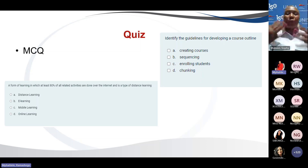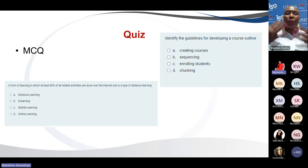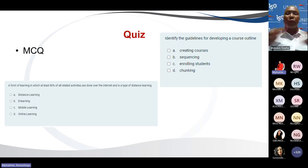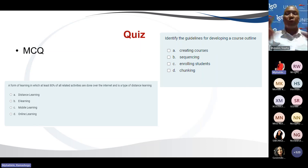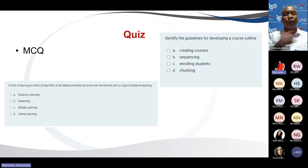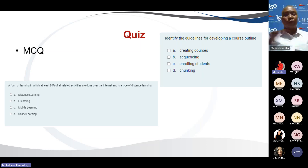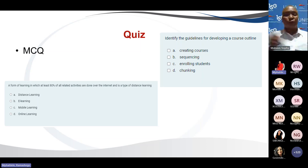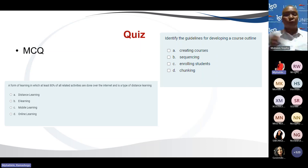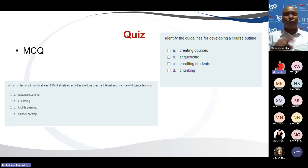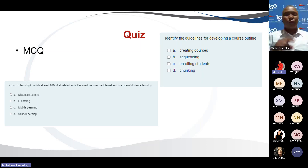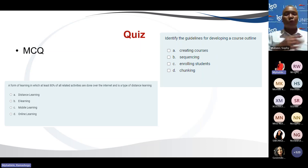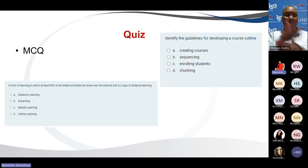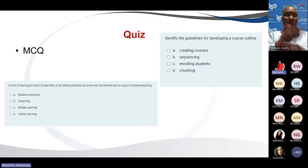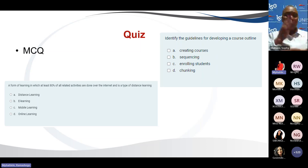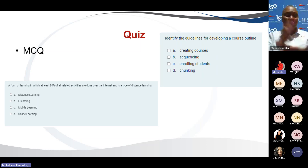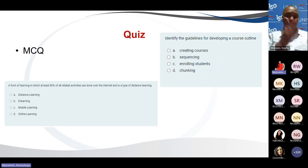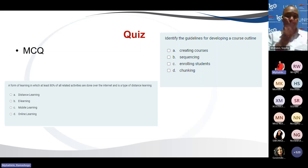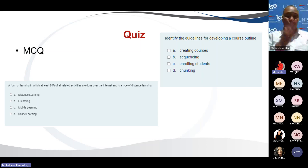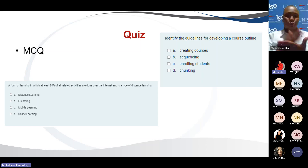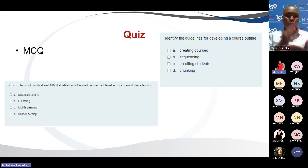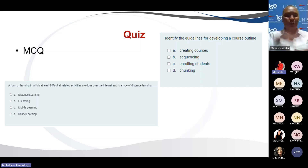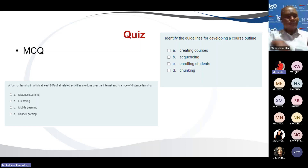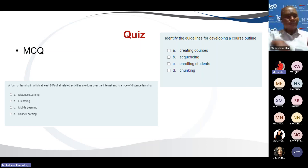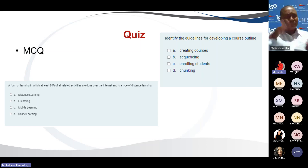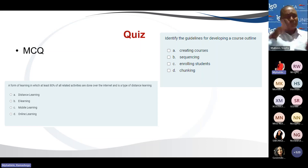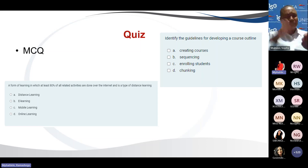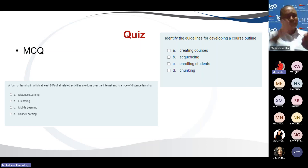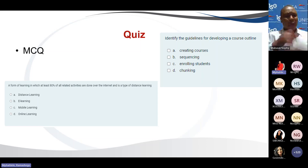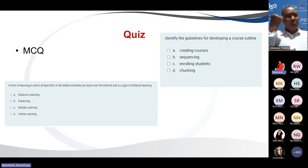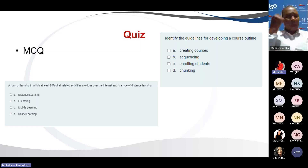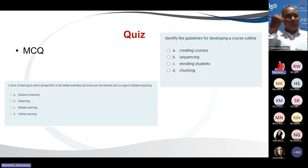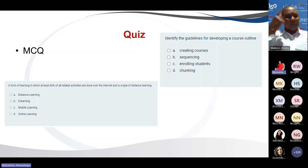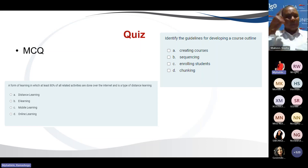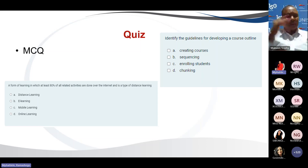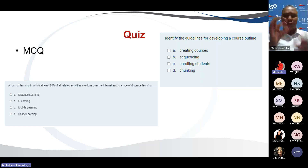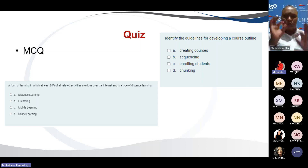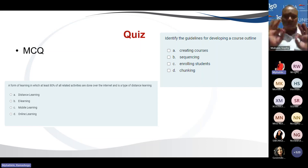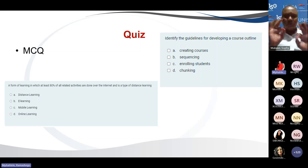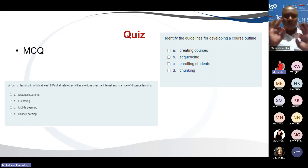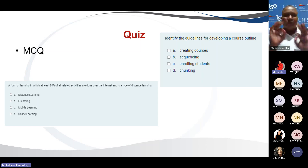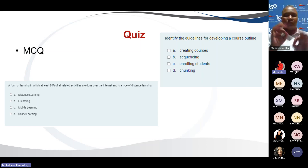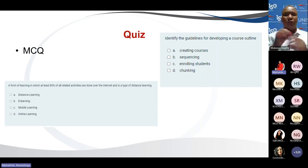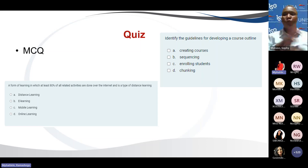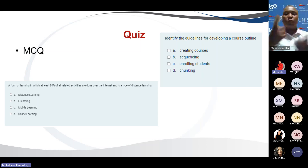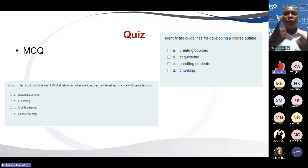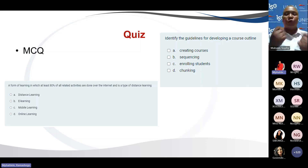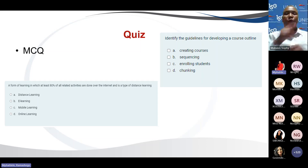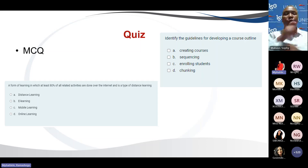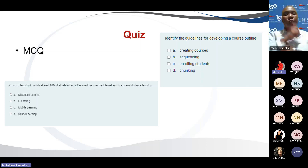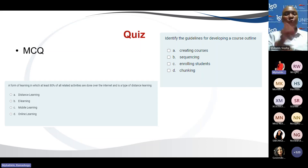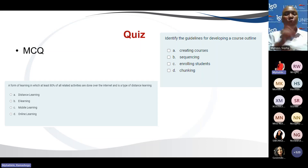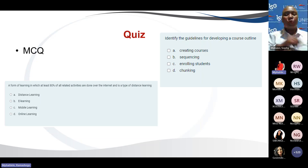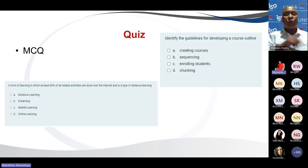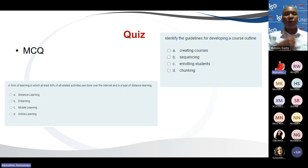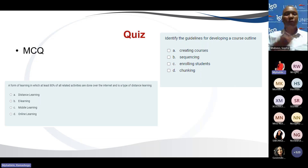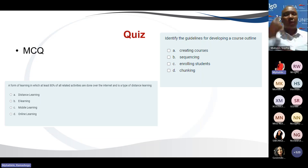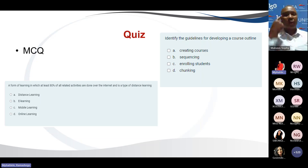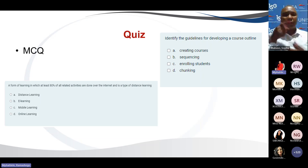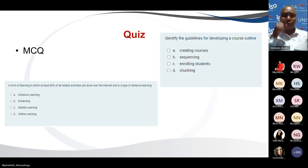to make sure that you read the content, you understand the content, you do not use guesswork.